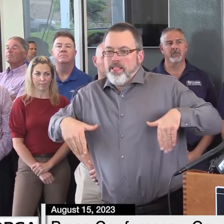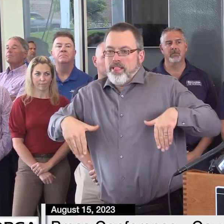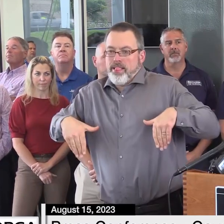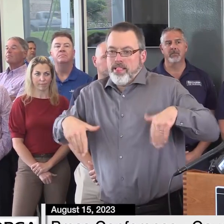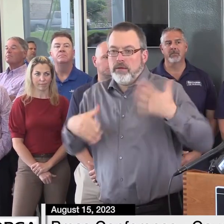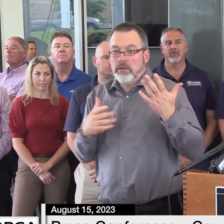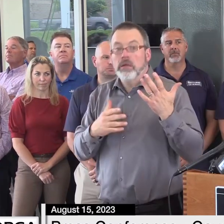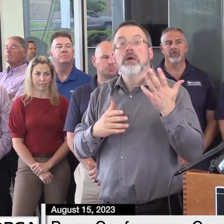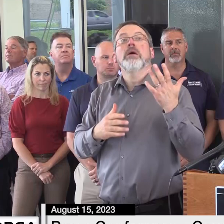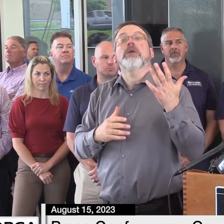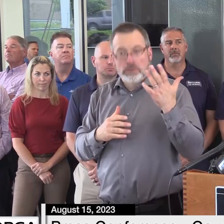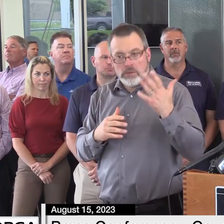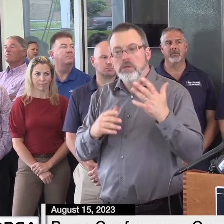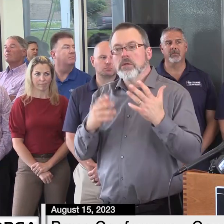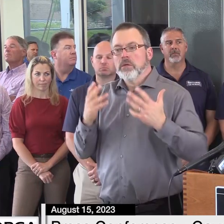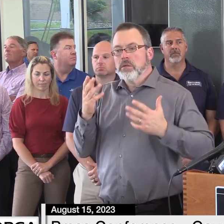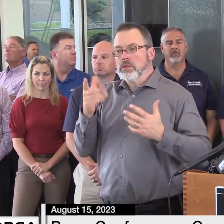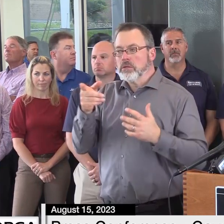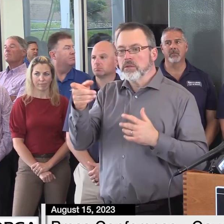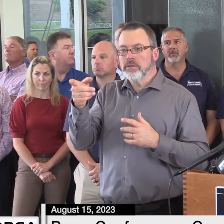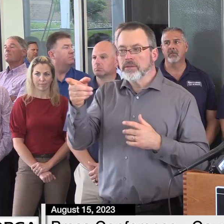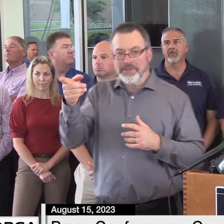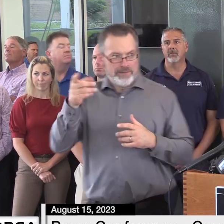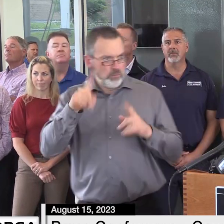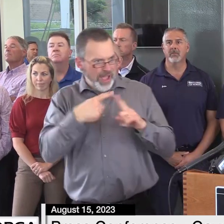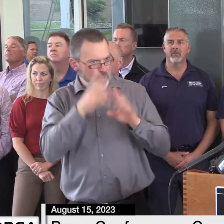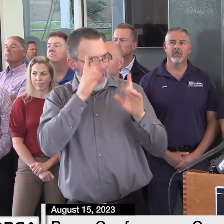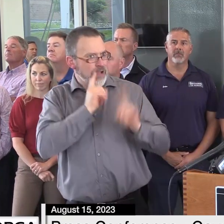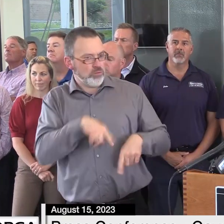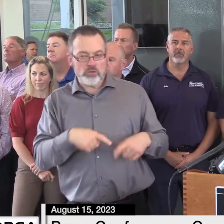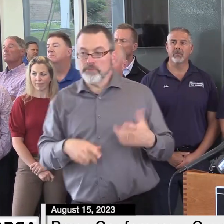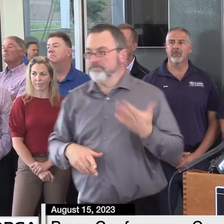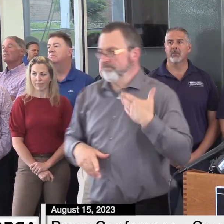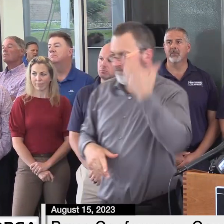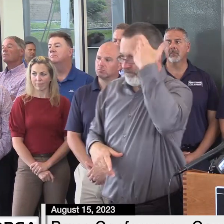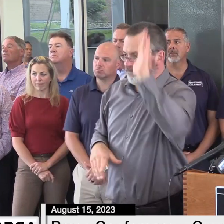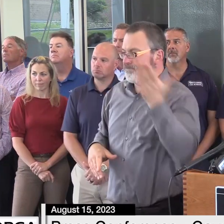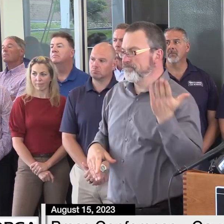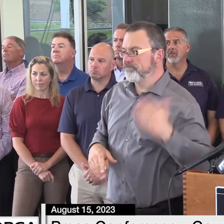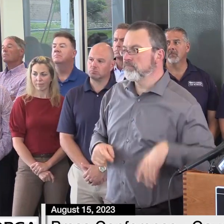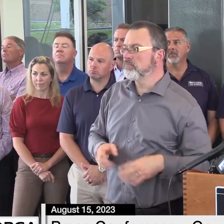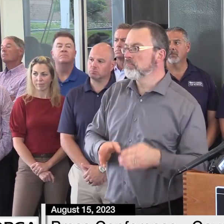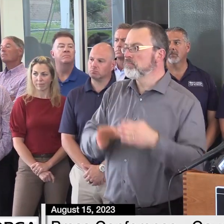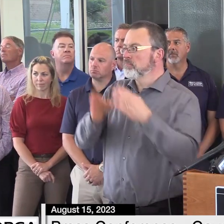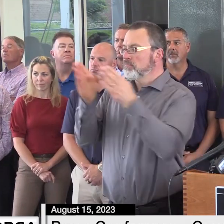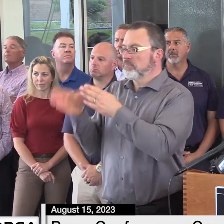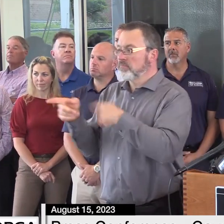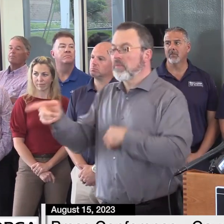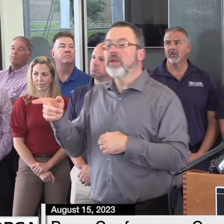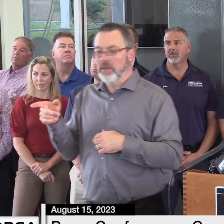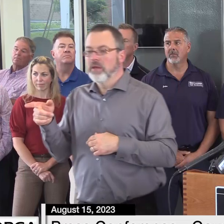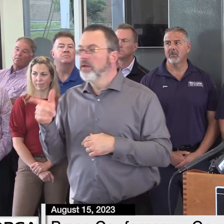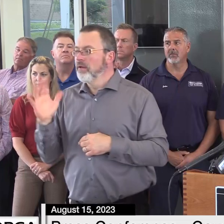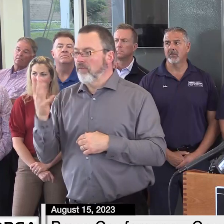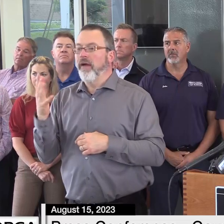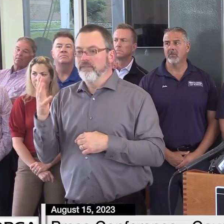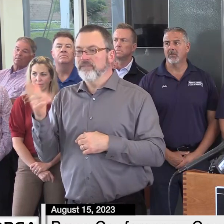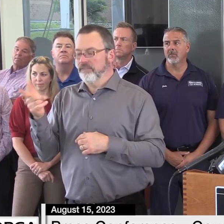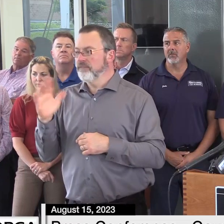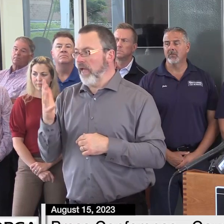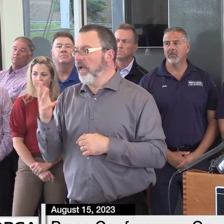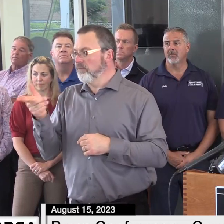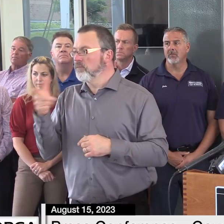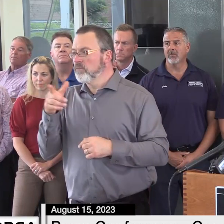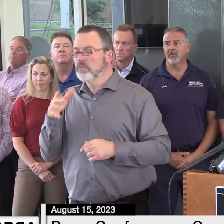there. I don't know. It's on their time frame. This is in regard to the degree, but what's the state's long-term environmental